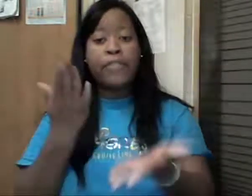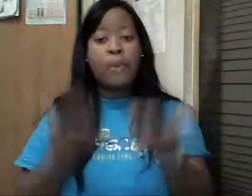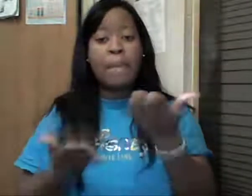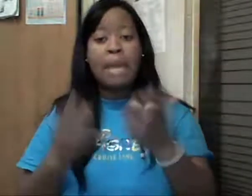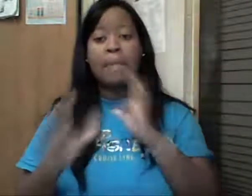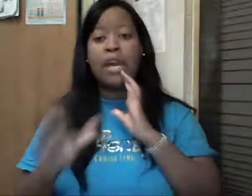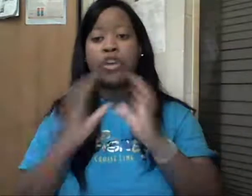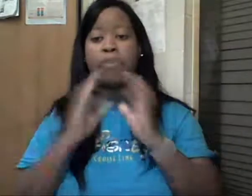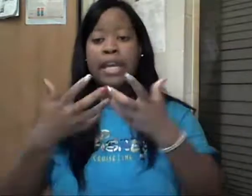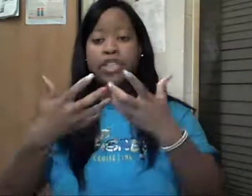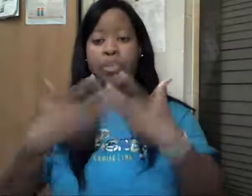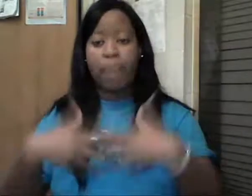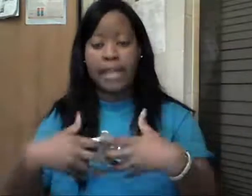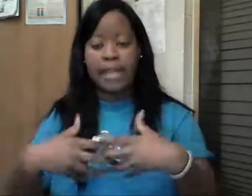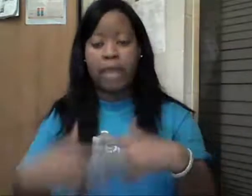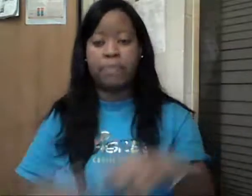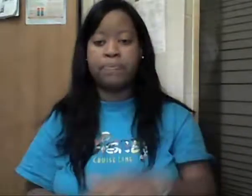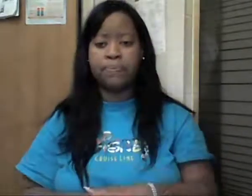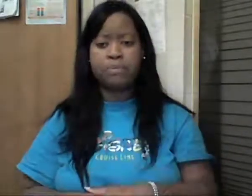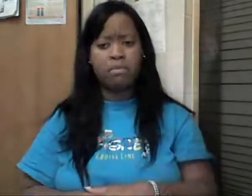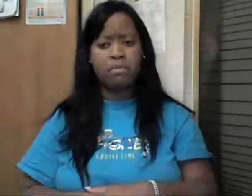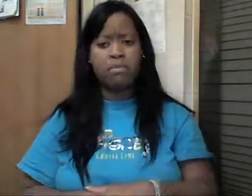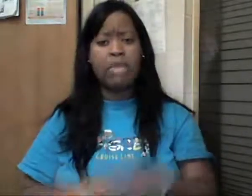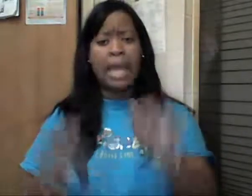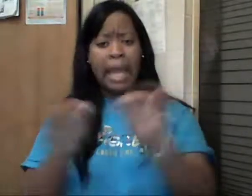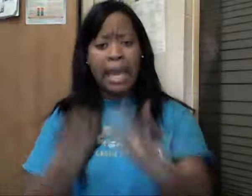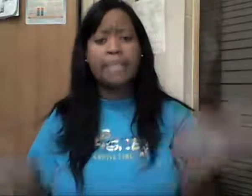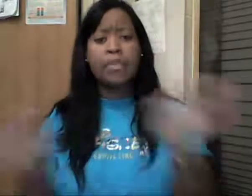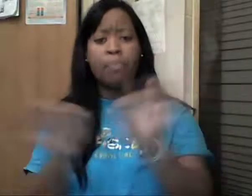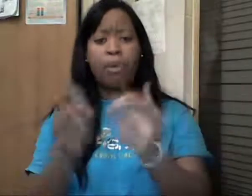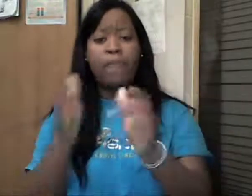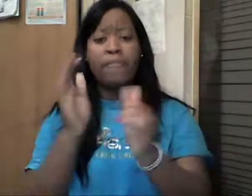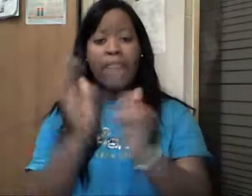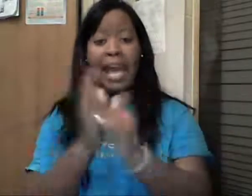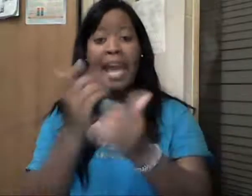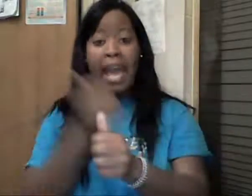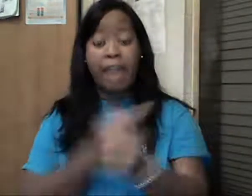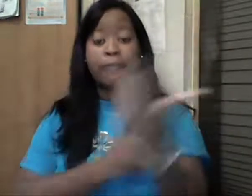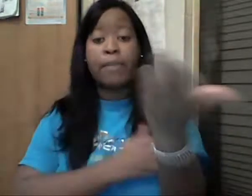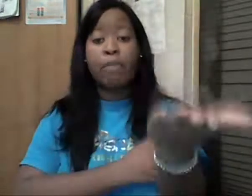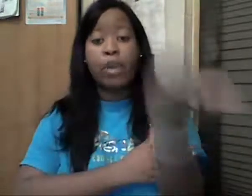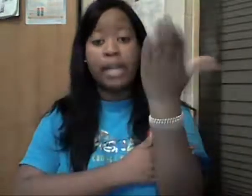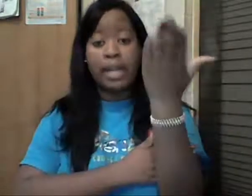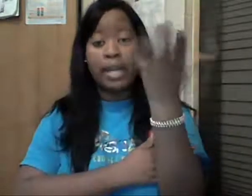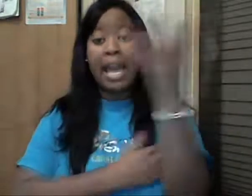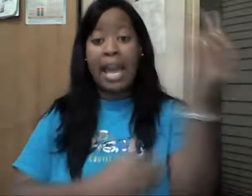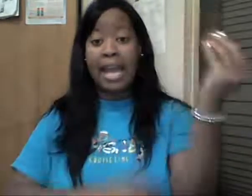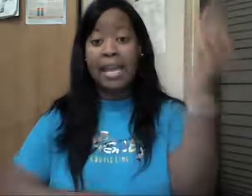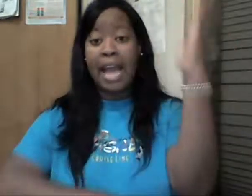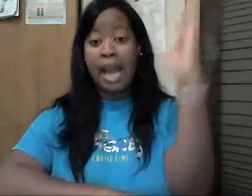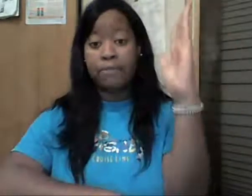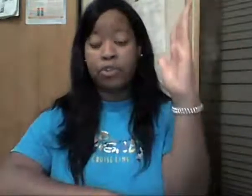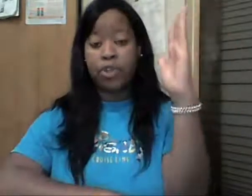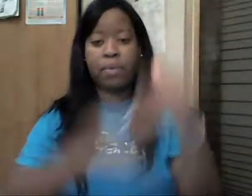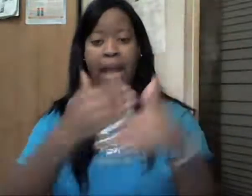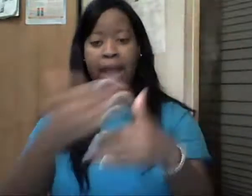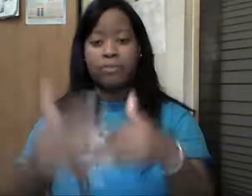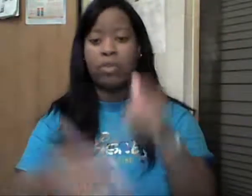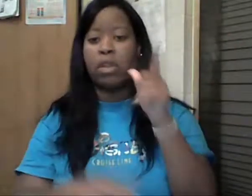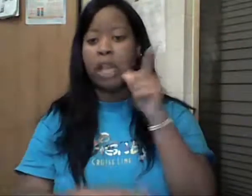there may be a communication breakdown. It is important that every morning and afternoon after